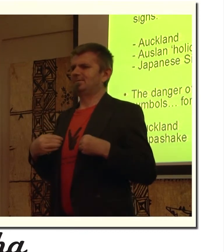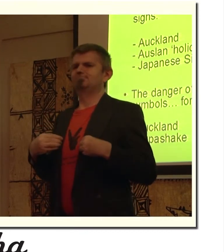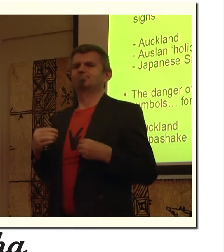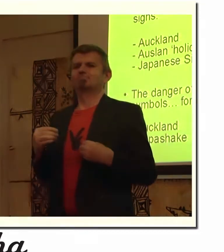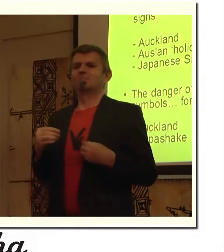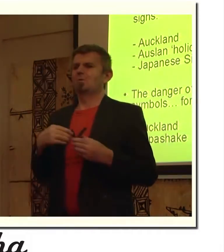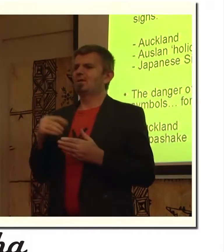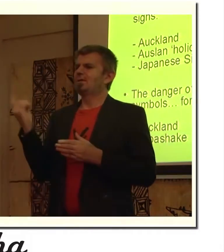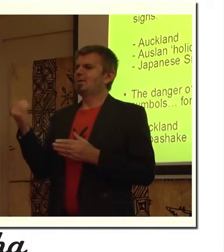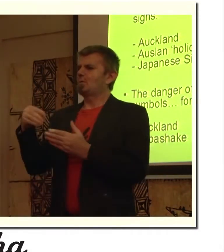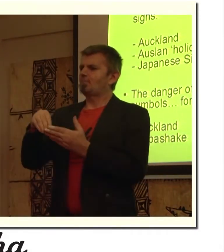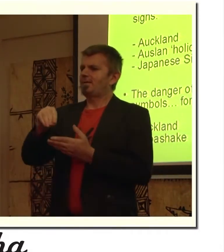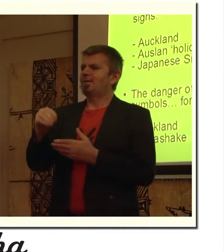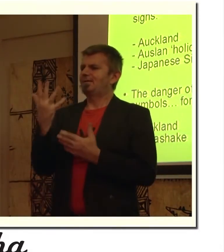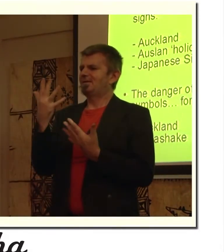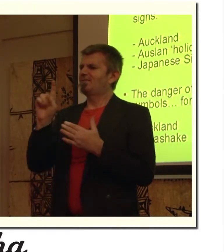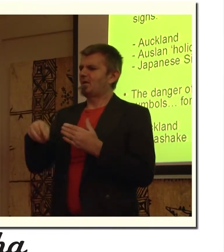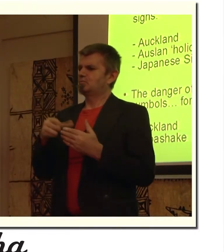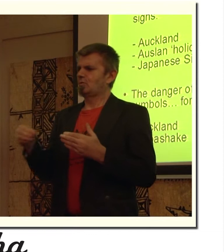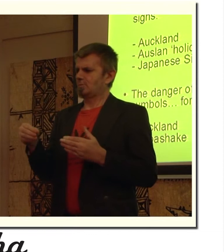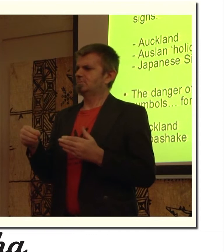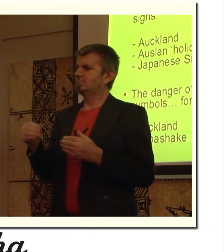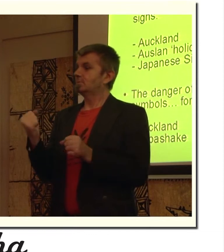was a famous advertisement.